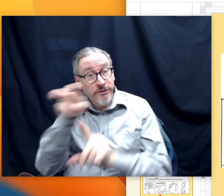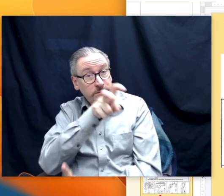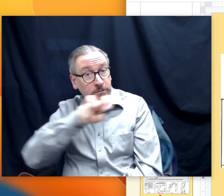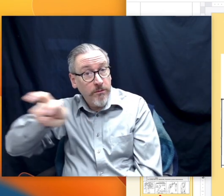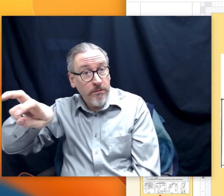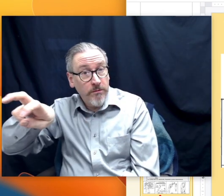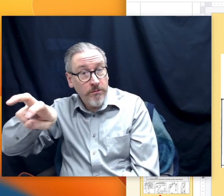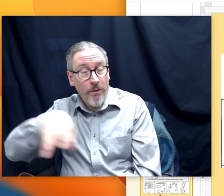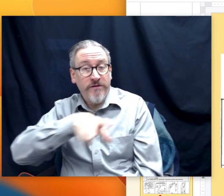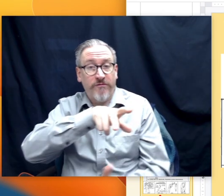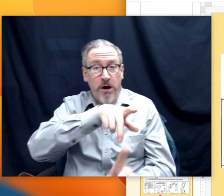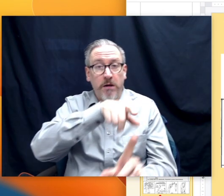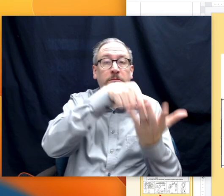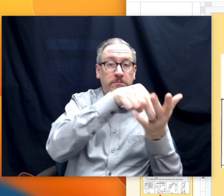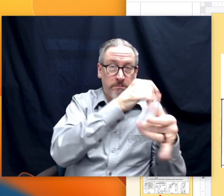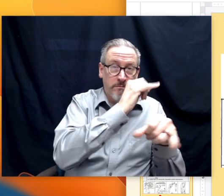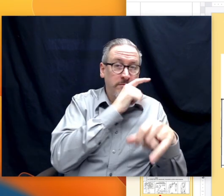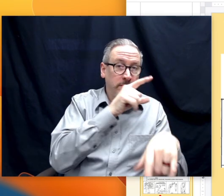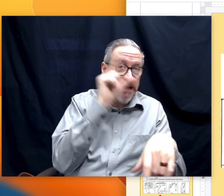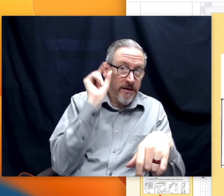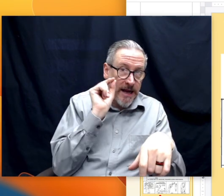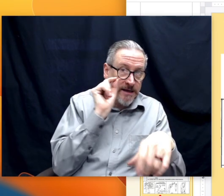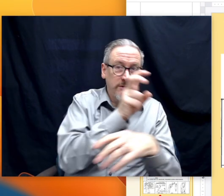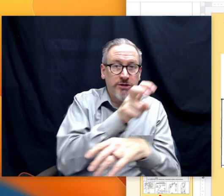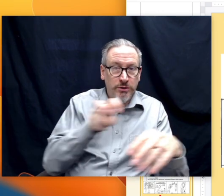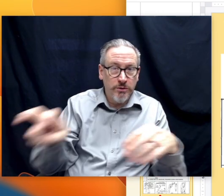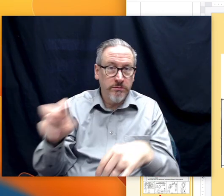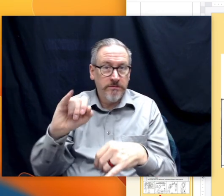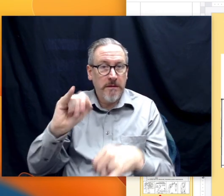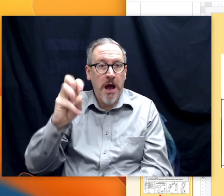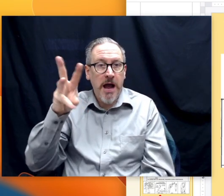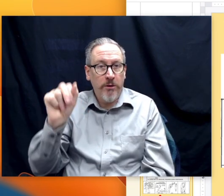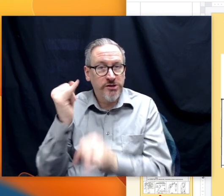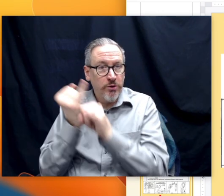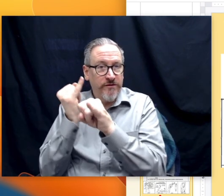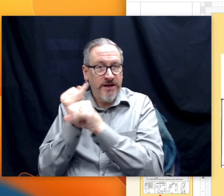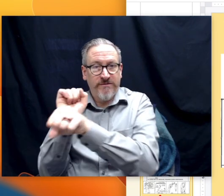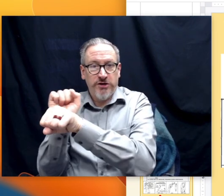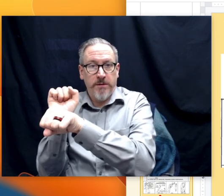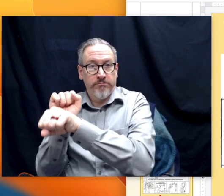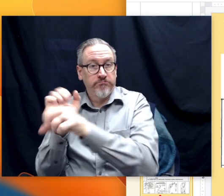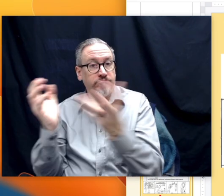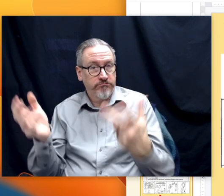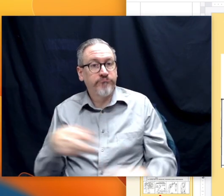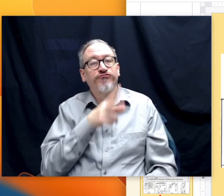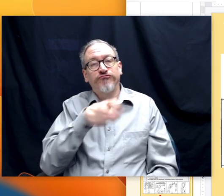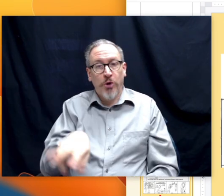transferred, went from Gallaudet to Iowa School for the Deaf job.